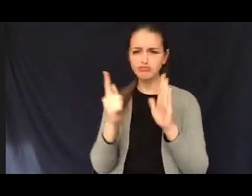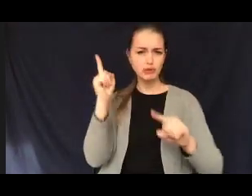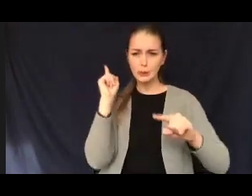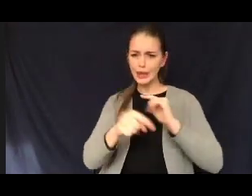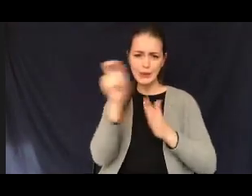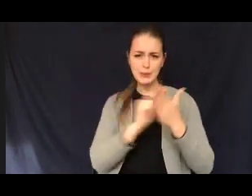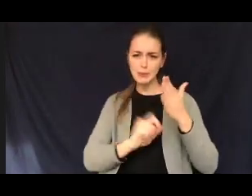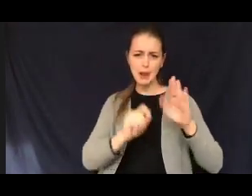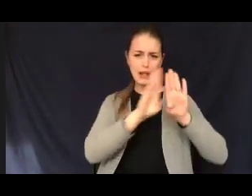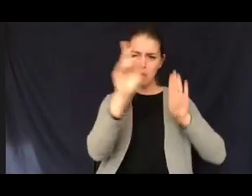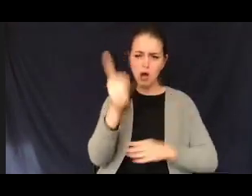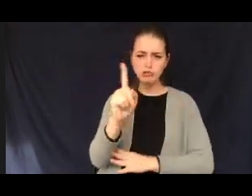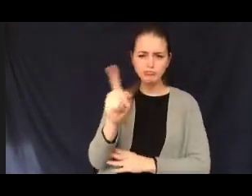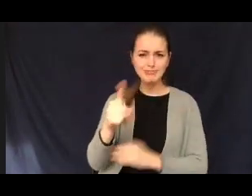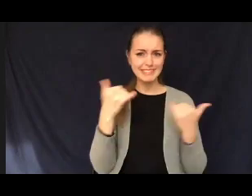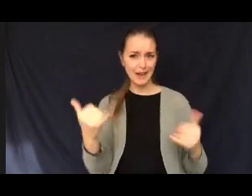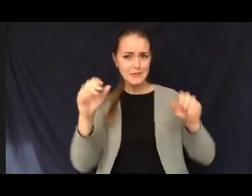Anyway, bathrooms here.